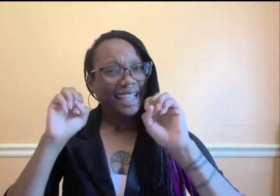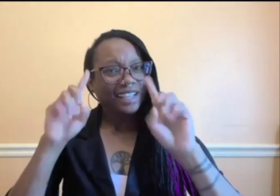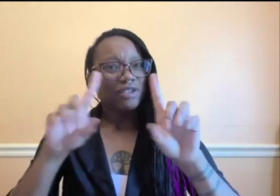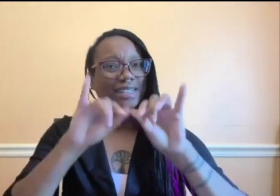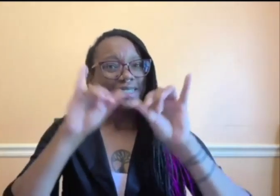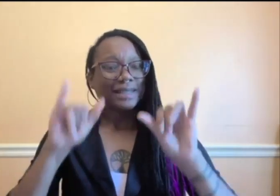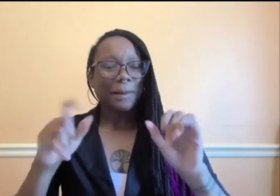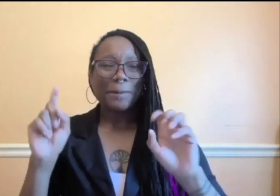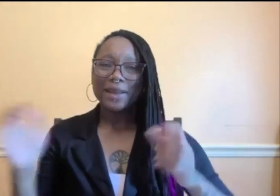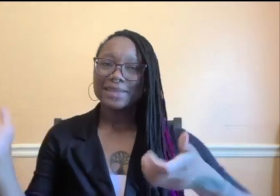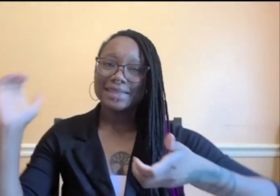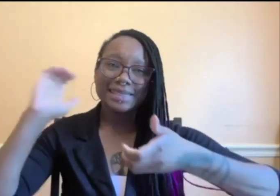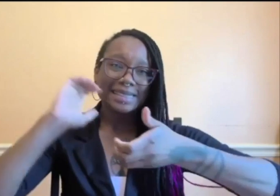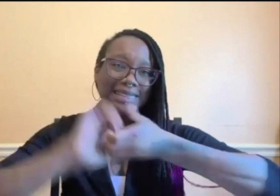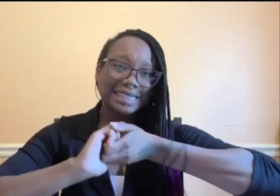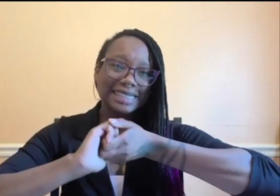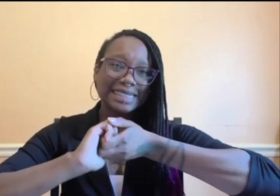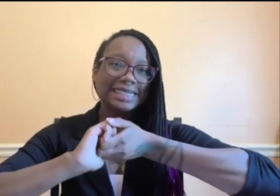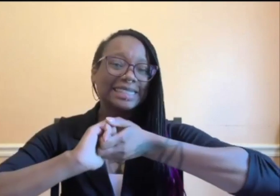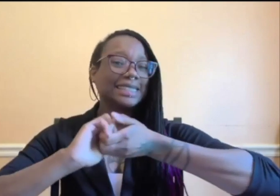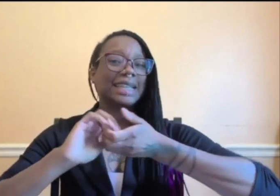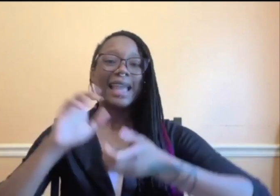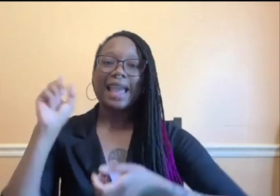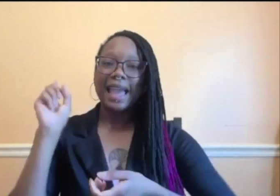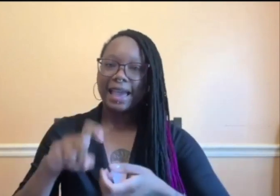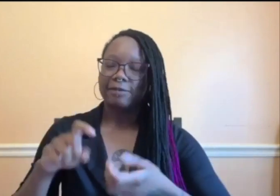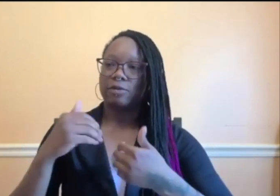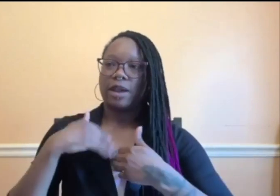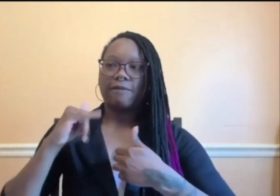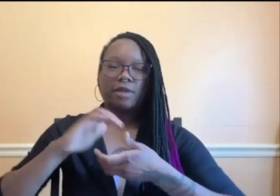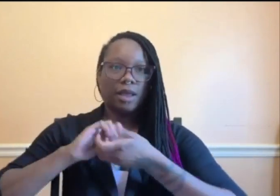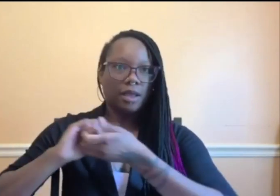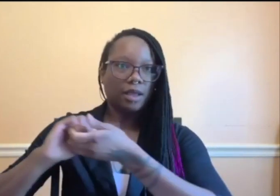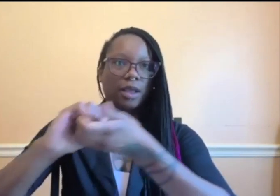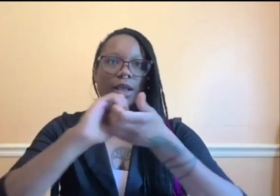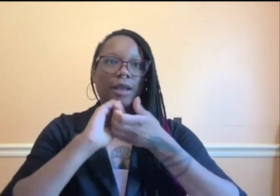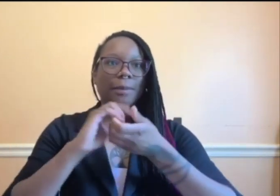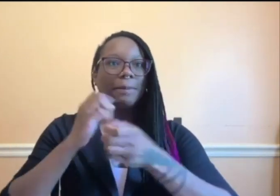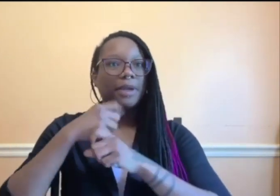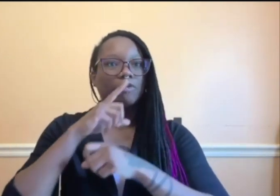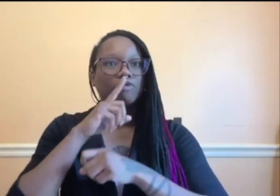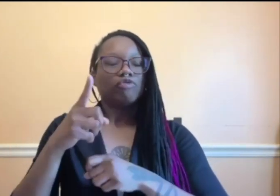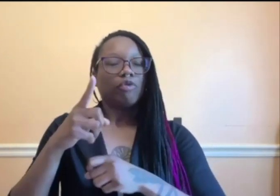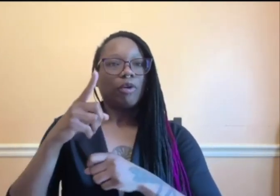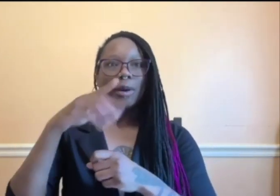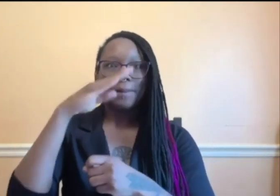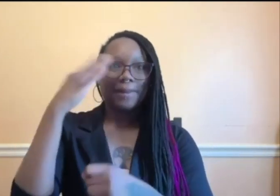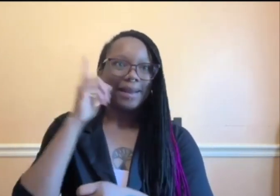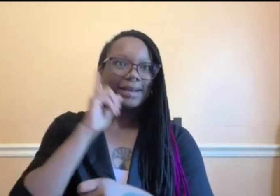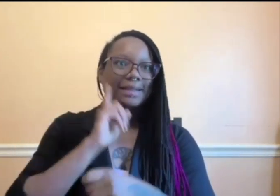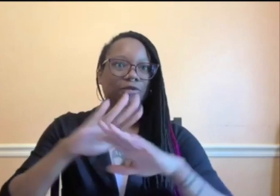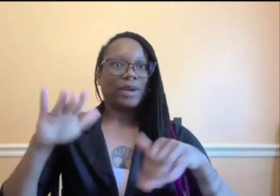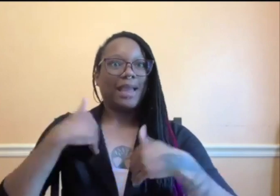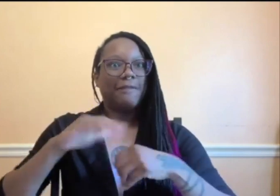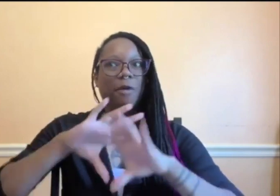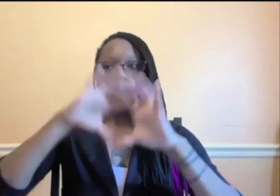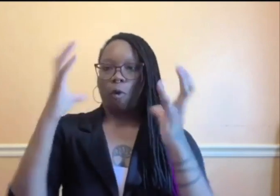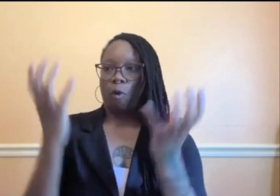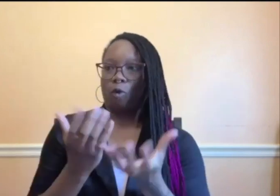the community and from the family. I think the educational system should partner with the family and with the community to make sure that